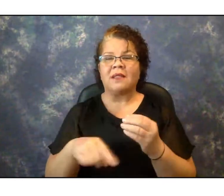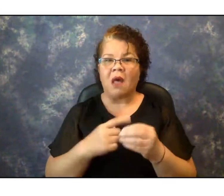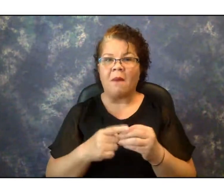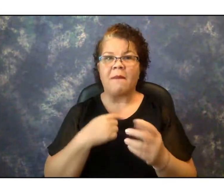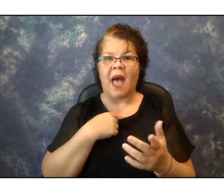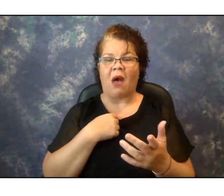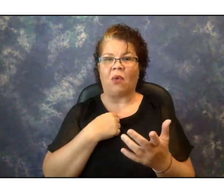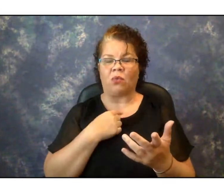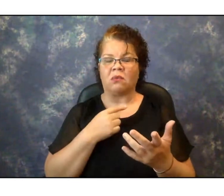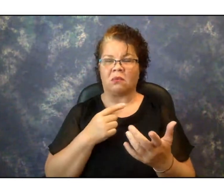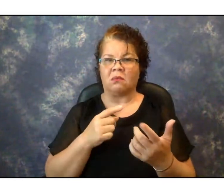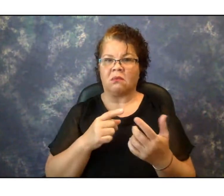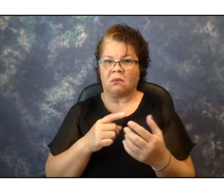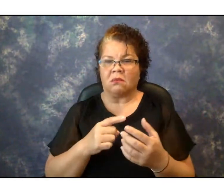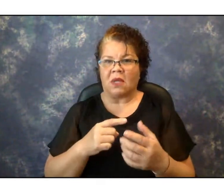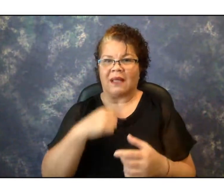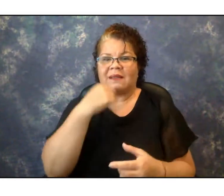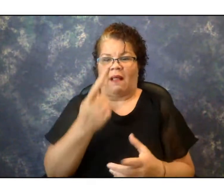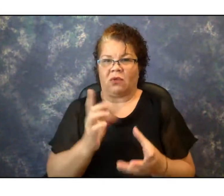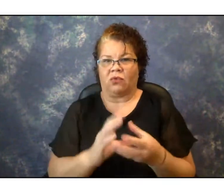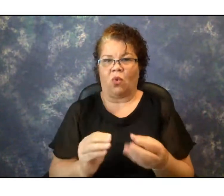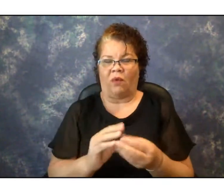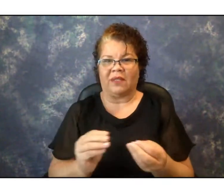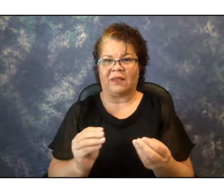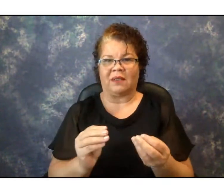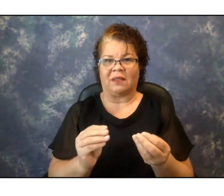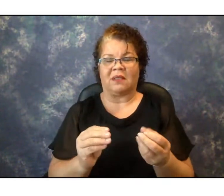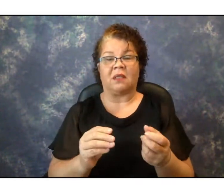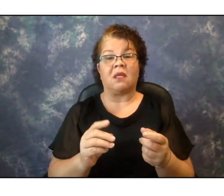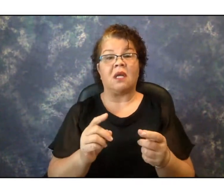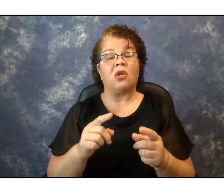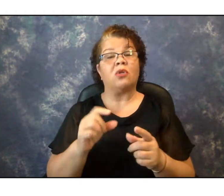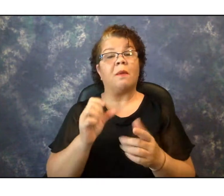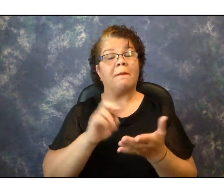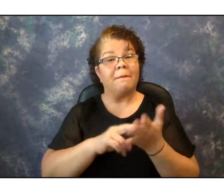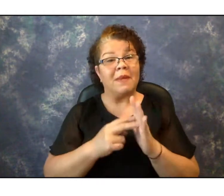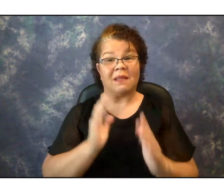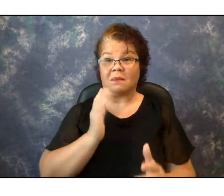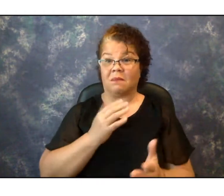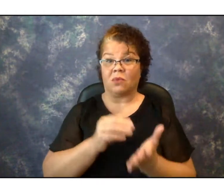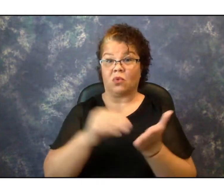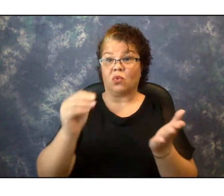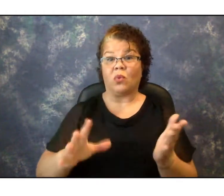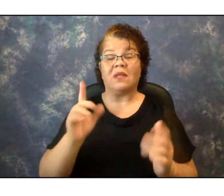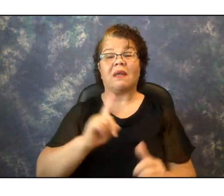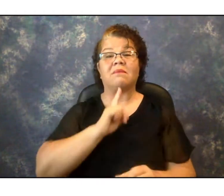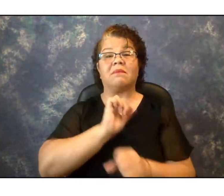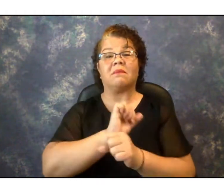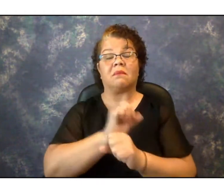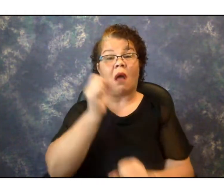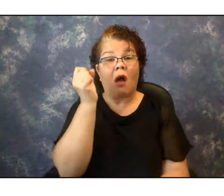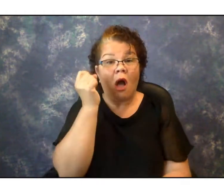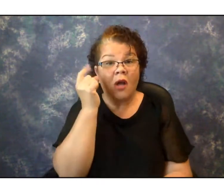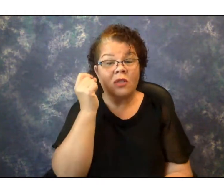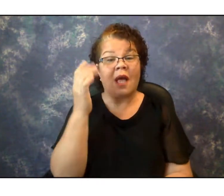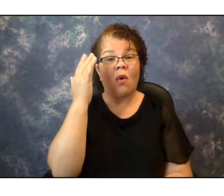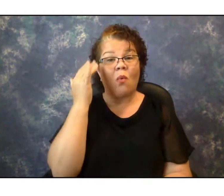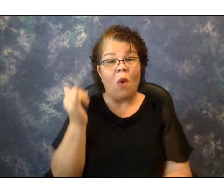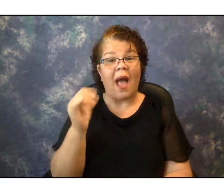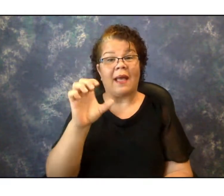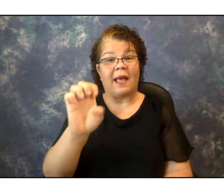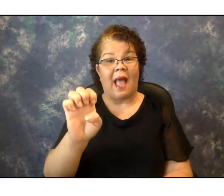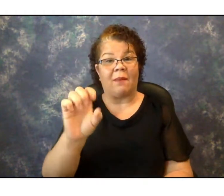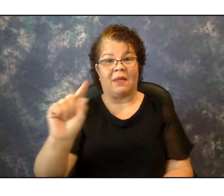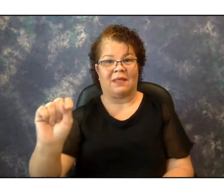course. And so then it means that they can actually understand why Emmett Till, in a